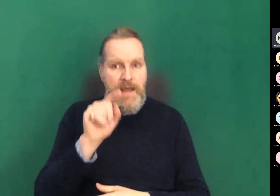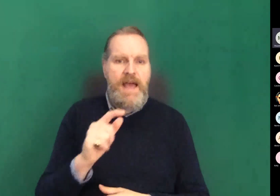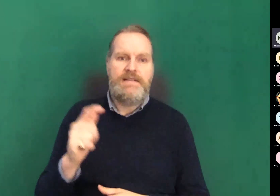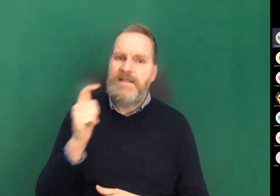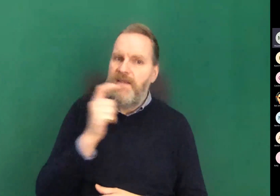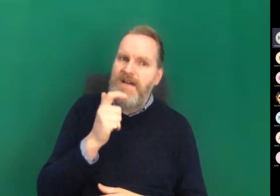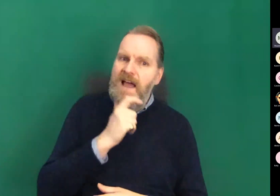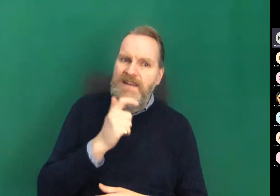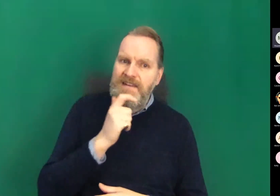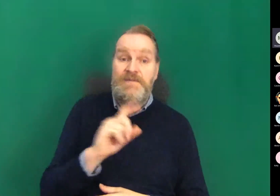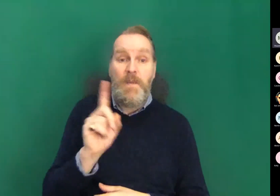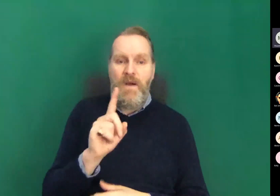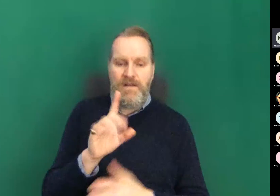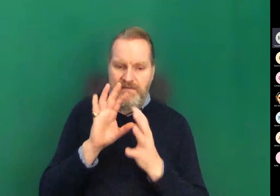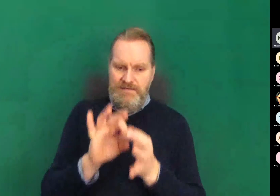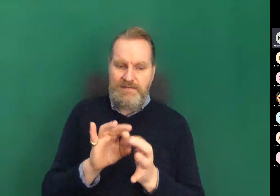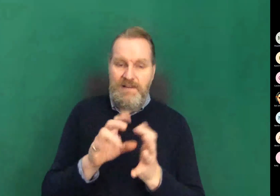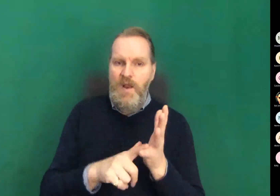law.